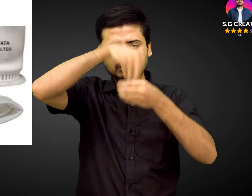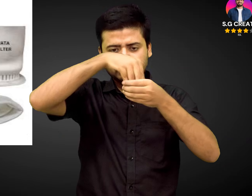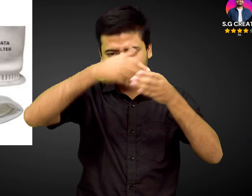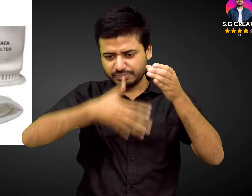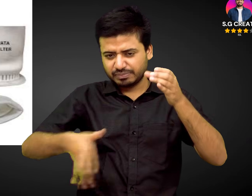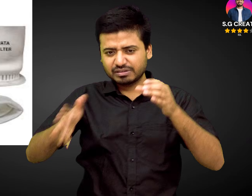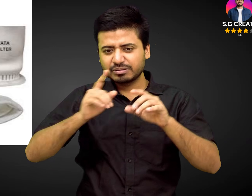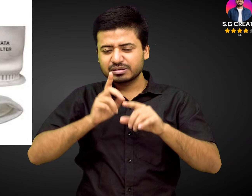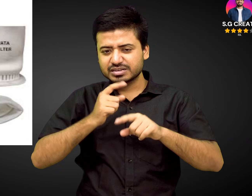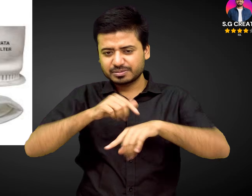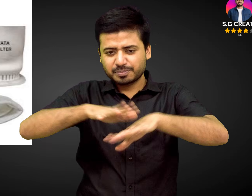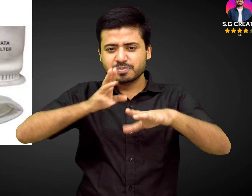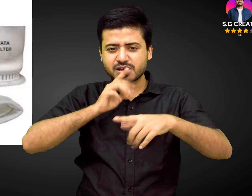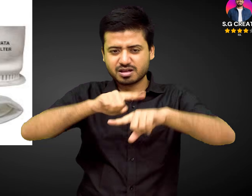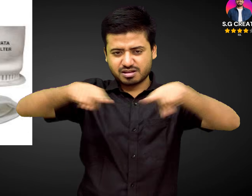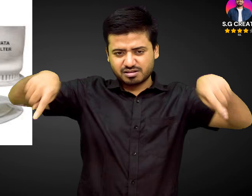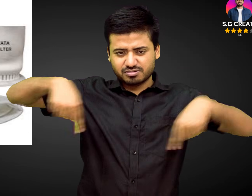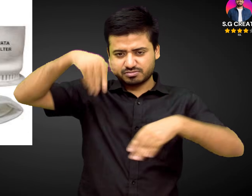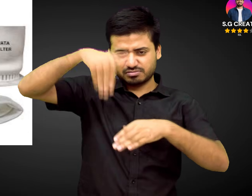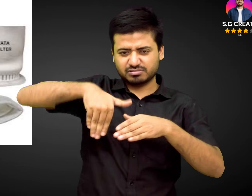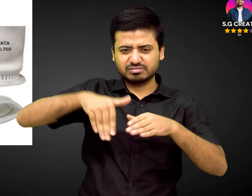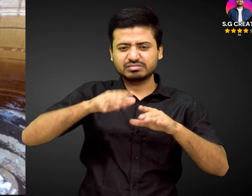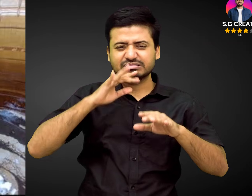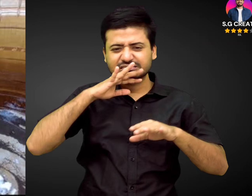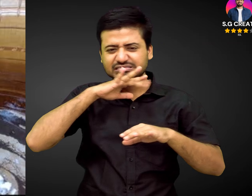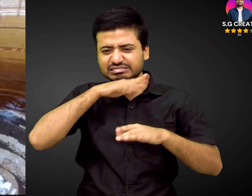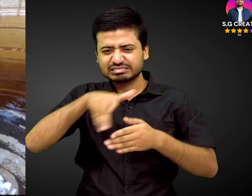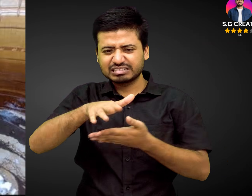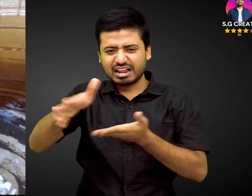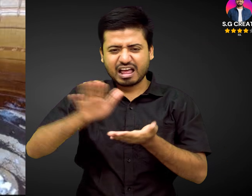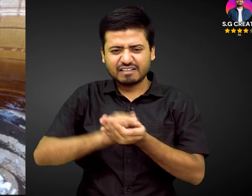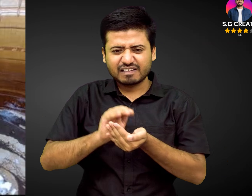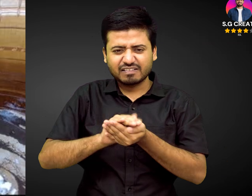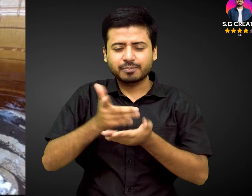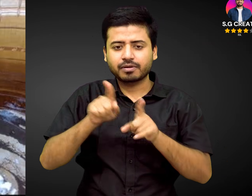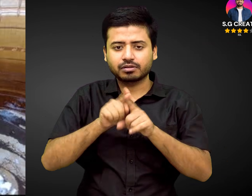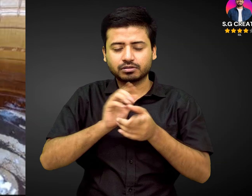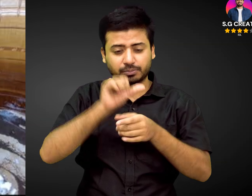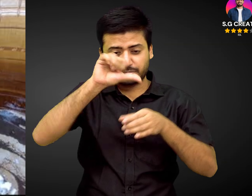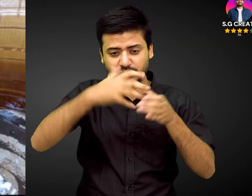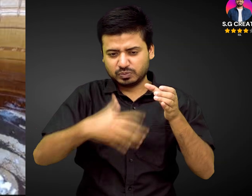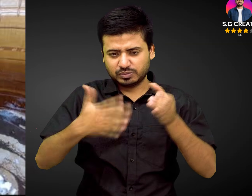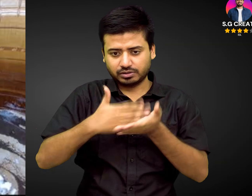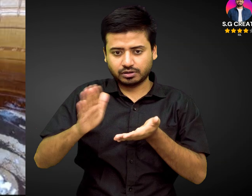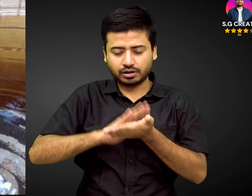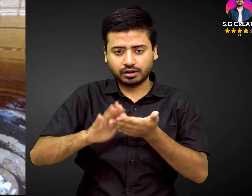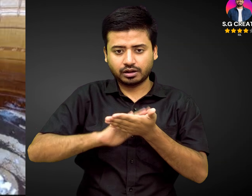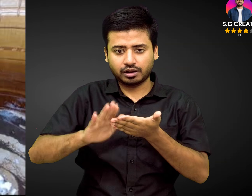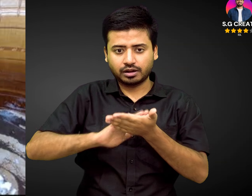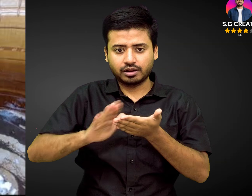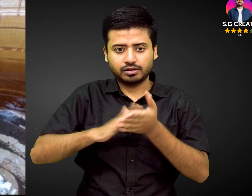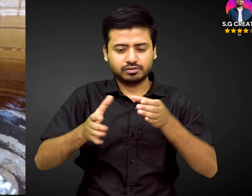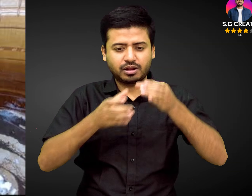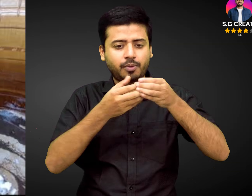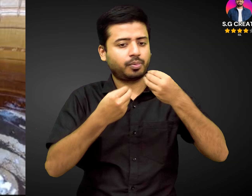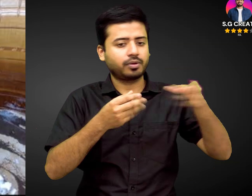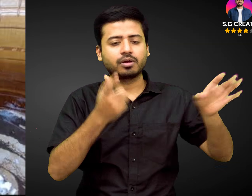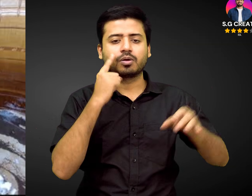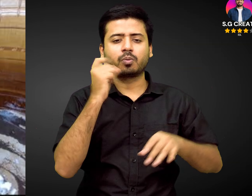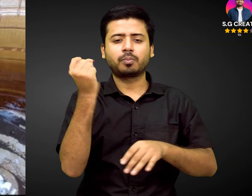High concentrations of dissolved organic compounds can impart a bitter, earthy taste to drinking water and cooking. Treatment